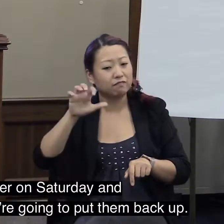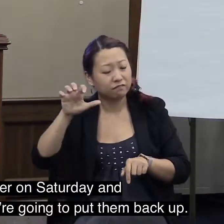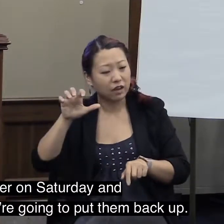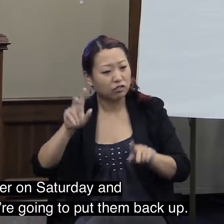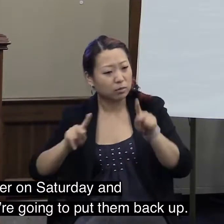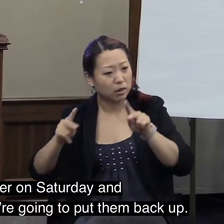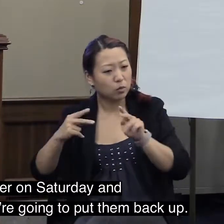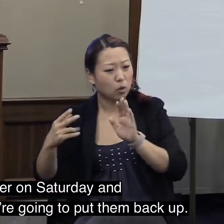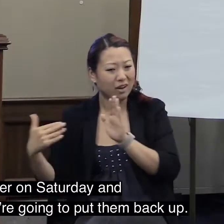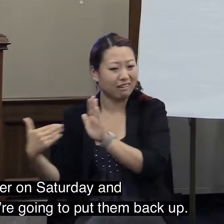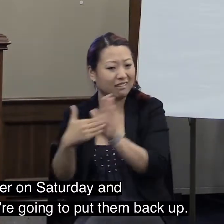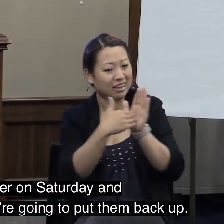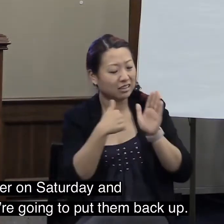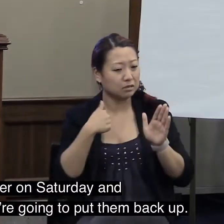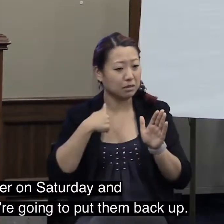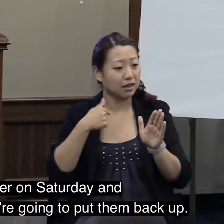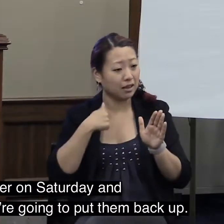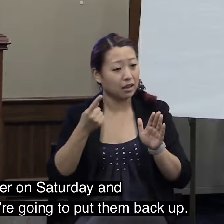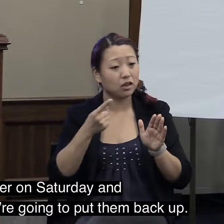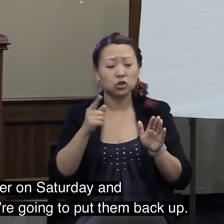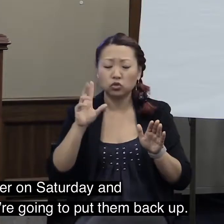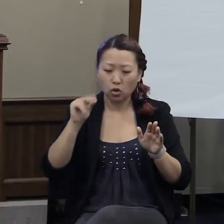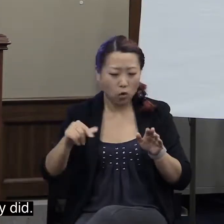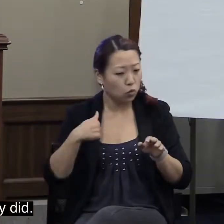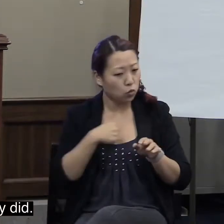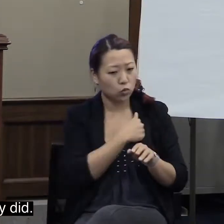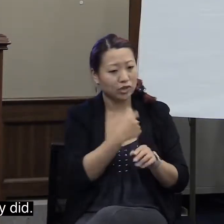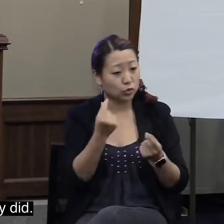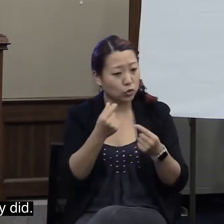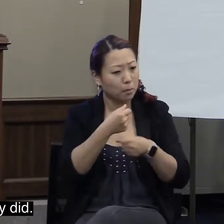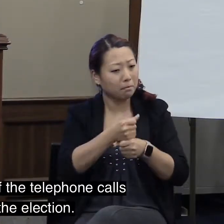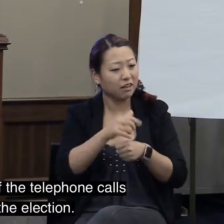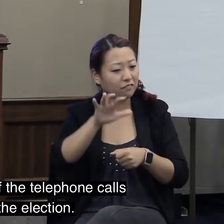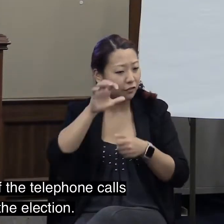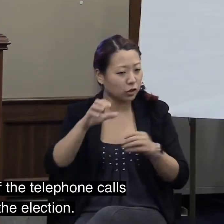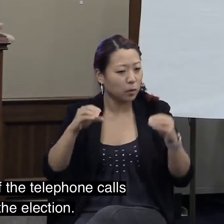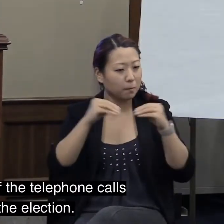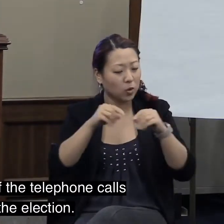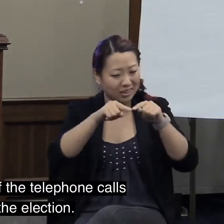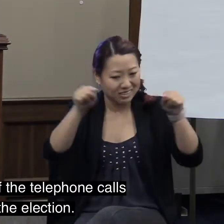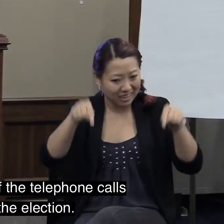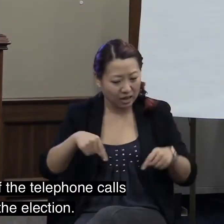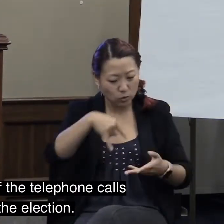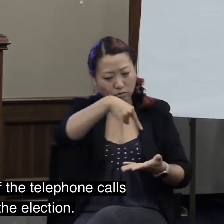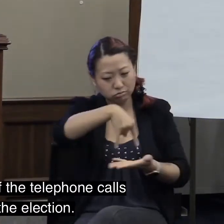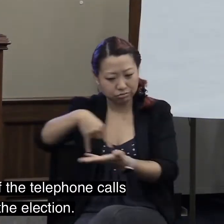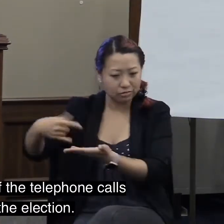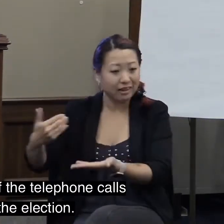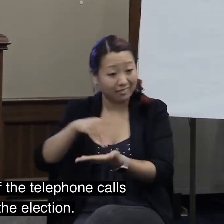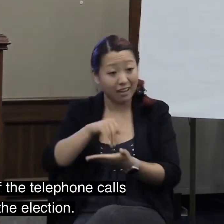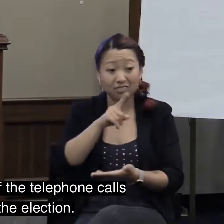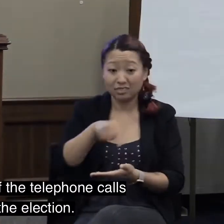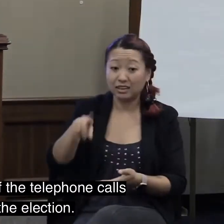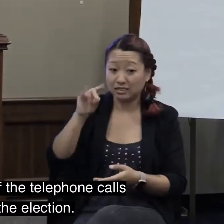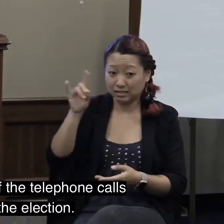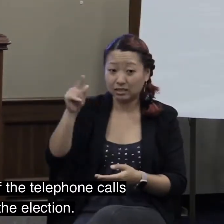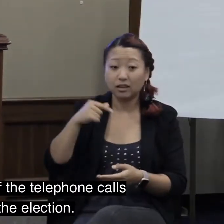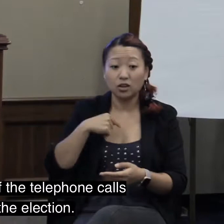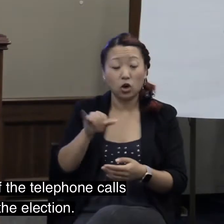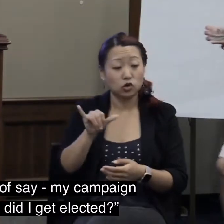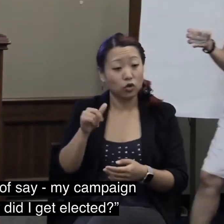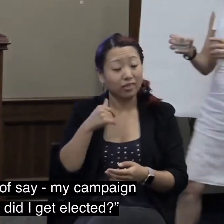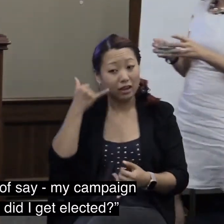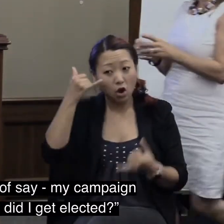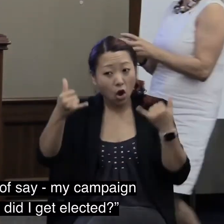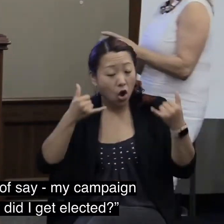more signs, and you're going to put them back up. And they did. They also made half of the telephone calls that went into the election.